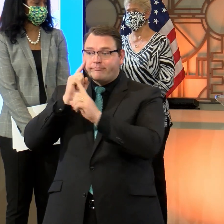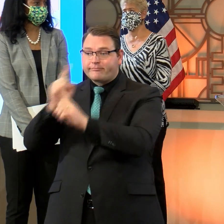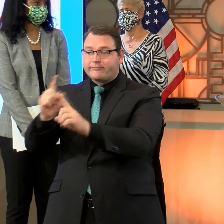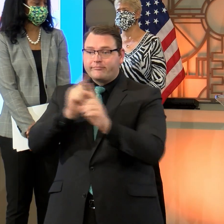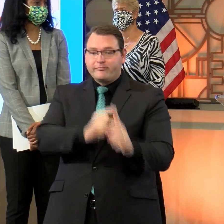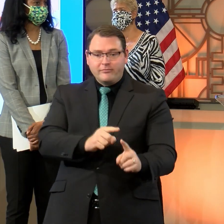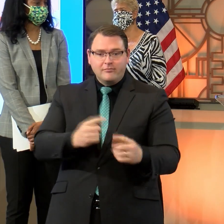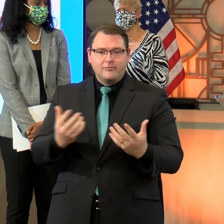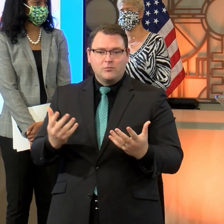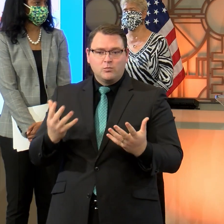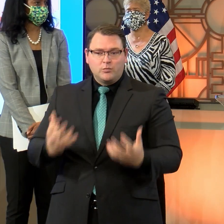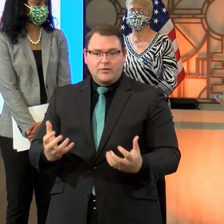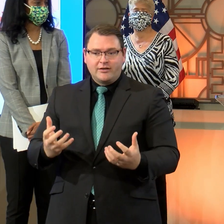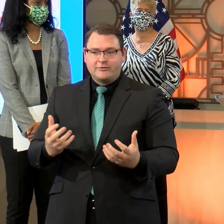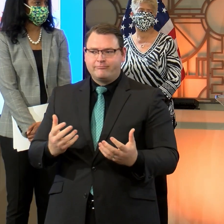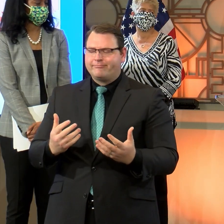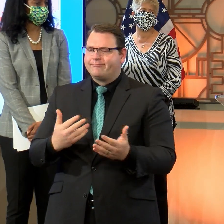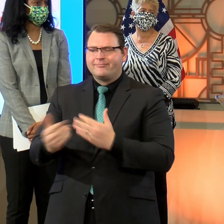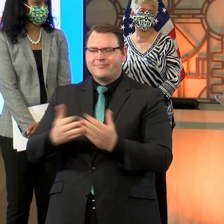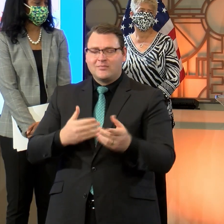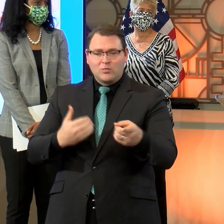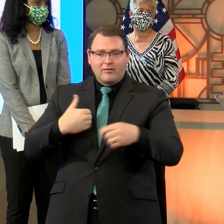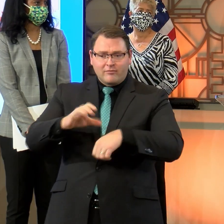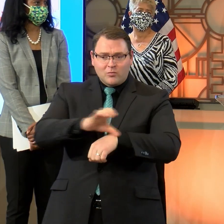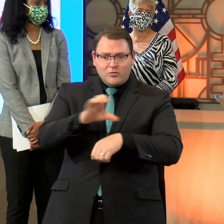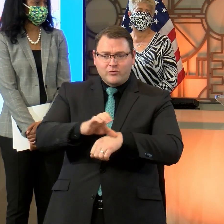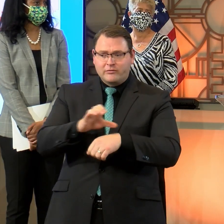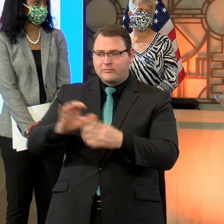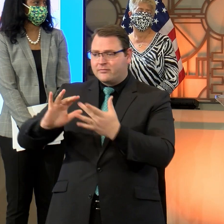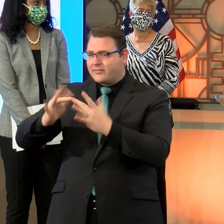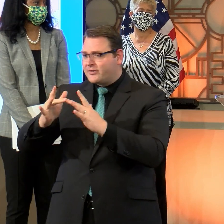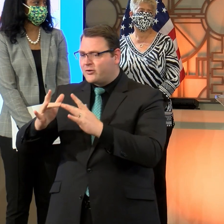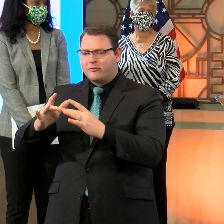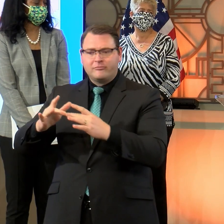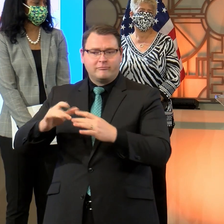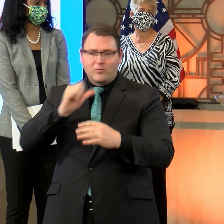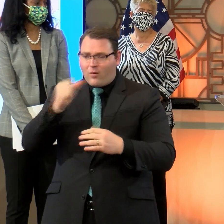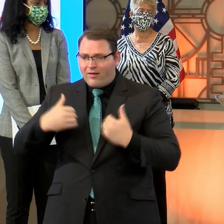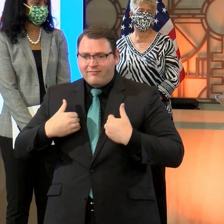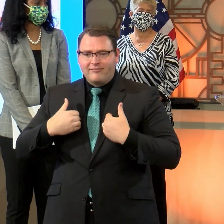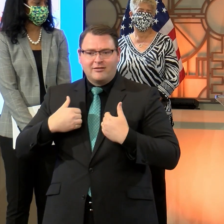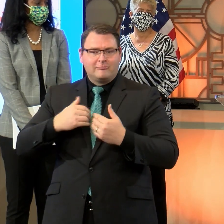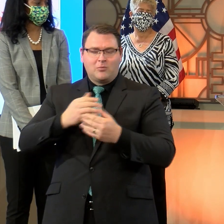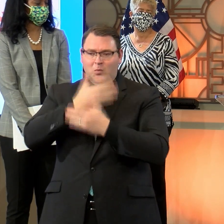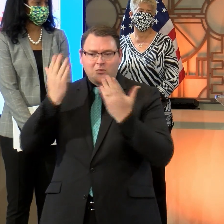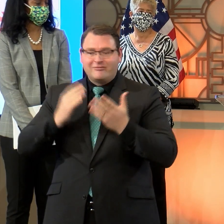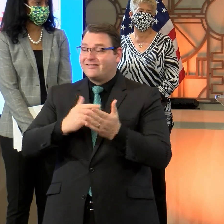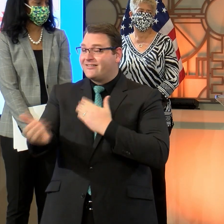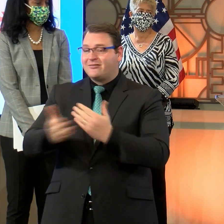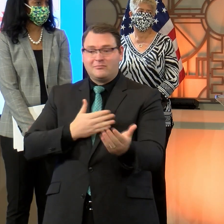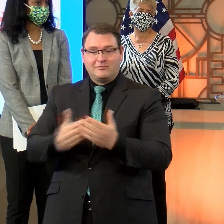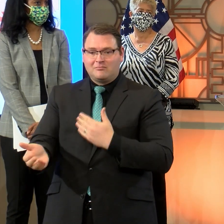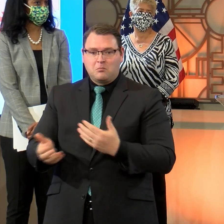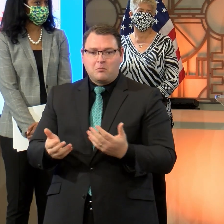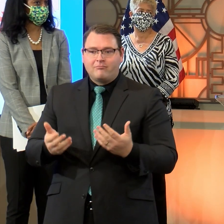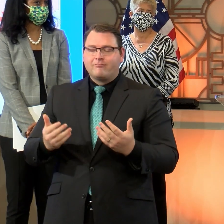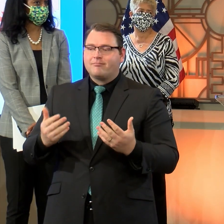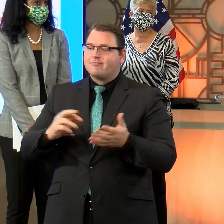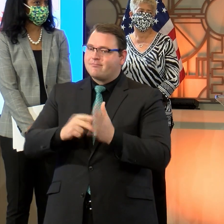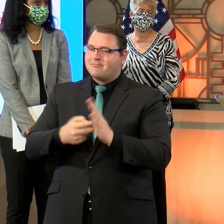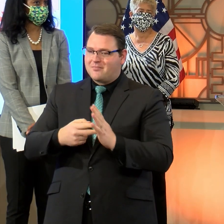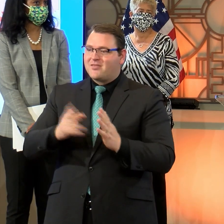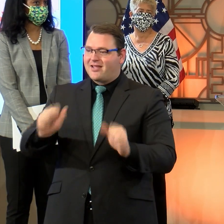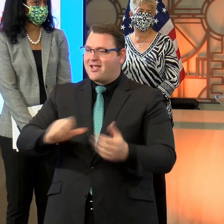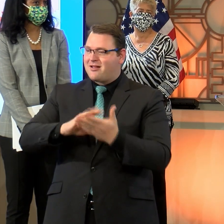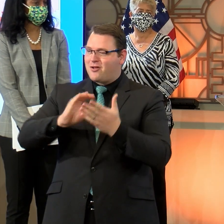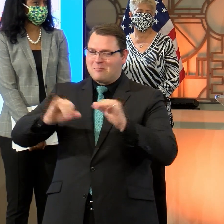or do not have computers or internet access. So we're calling on the creativity and generosity of Houstonians to help